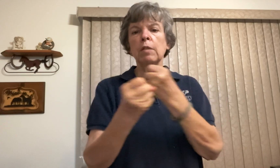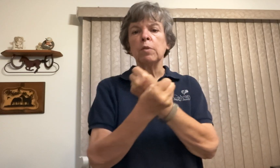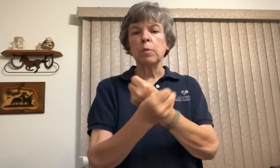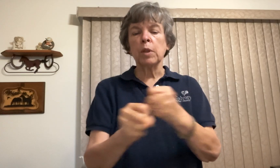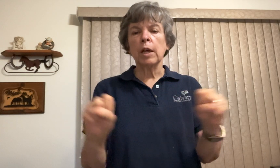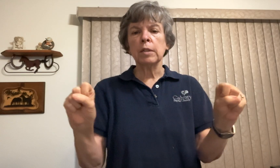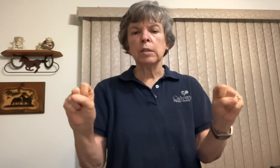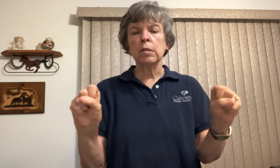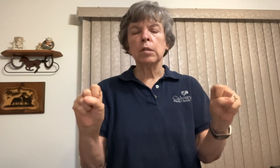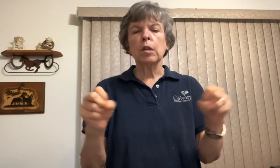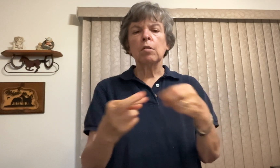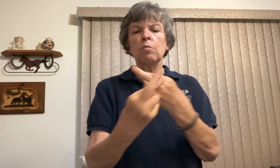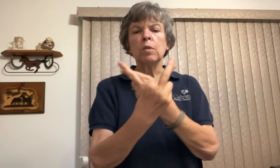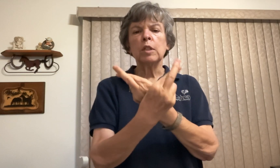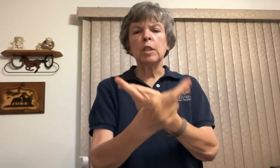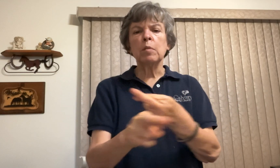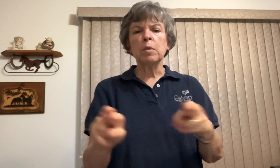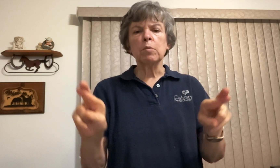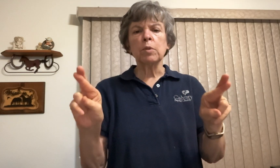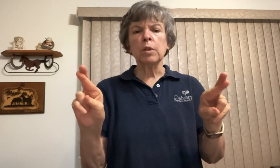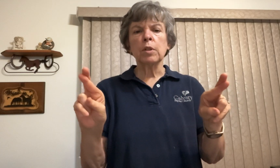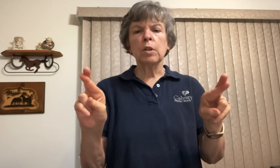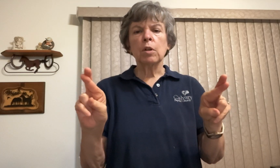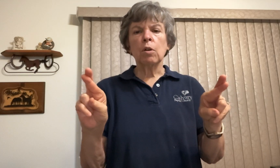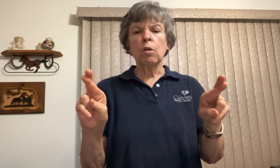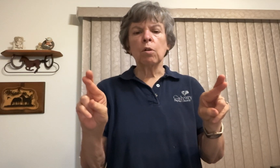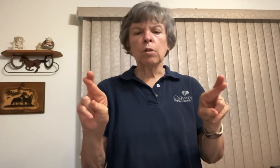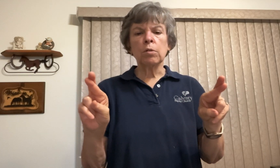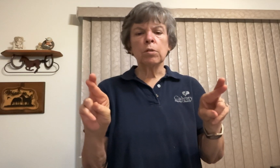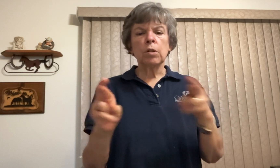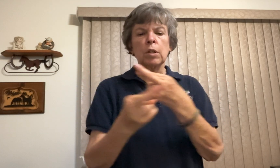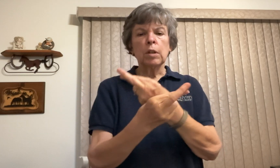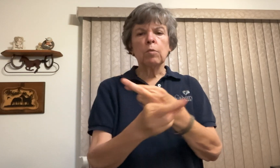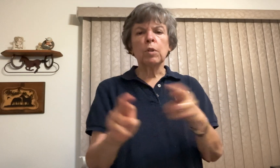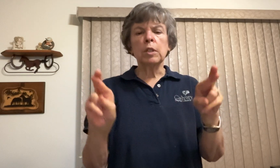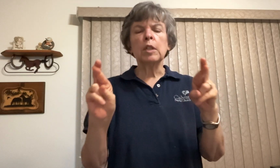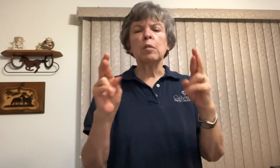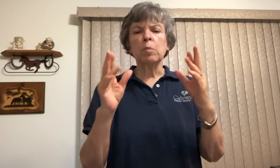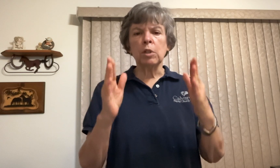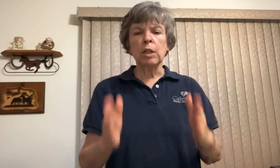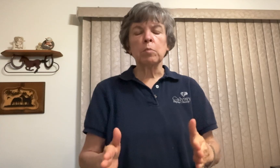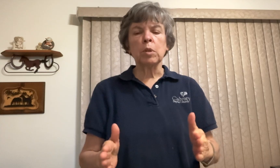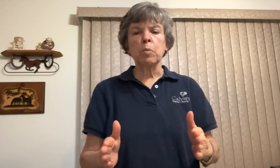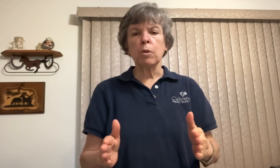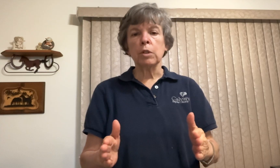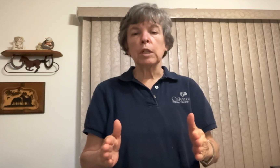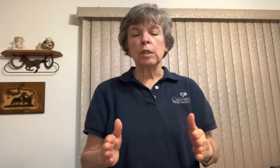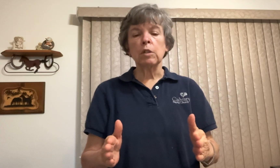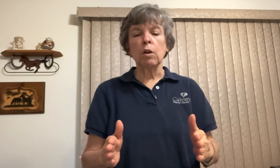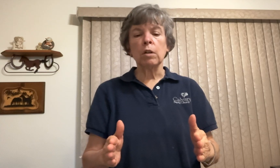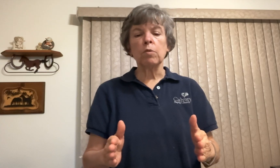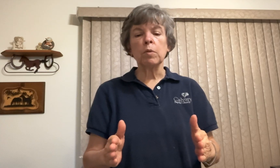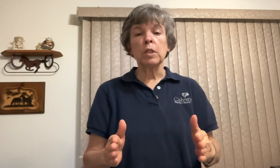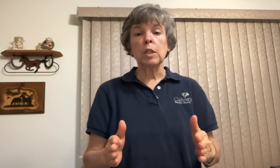with S's. Redeem is with R's. Redeem, and you have to put the person ending on it for